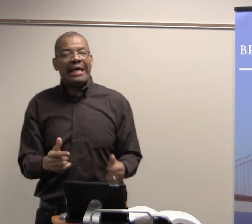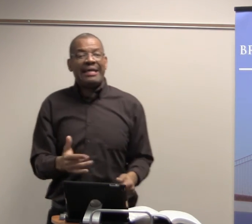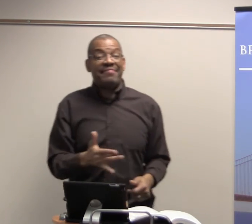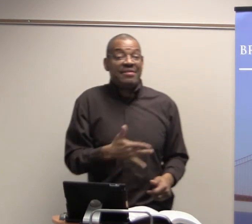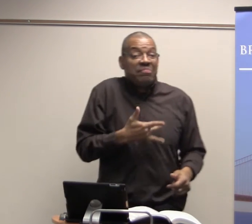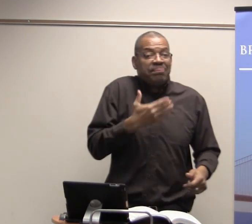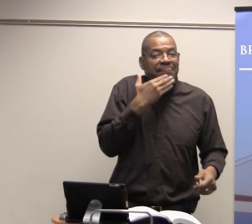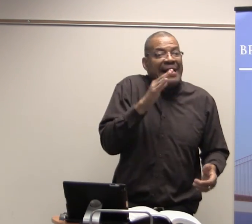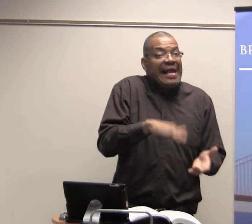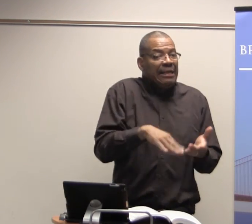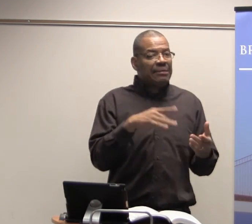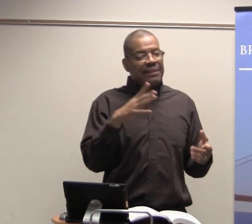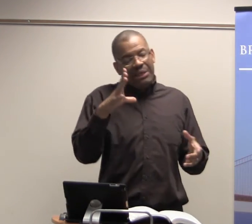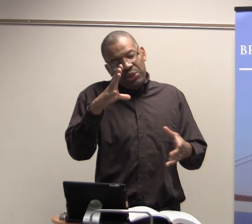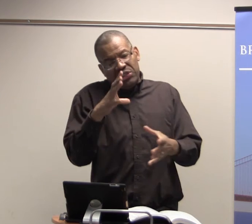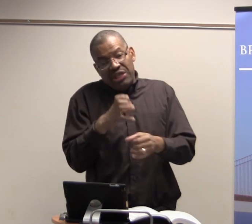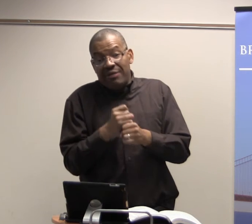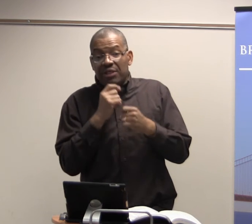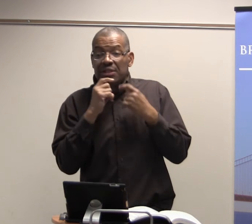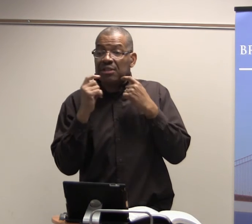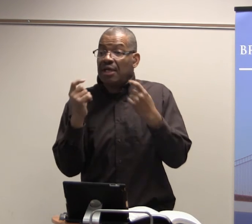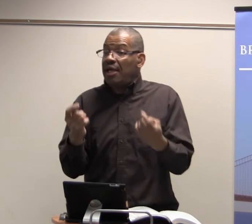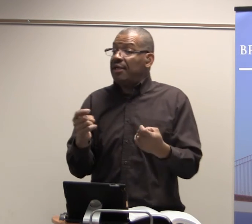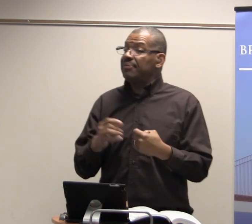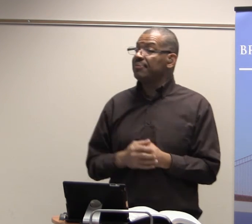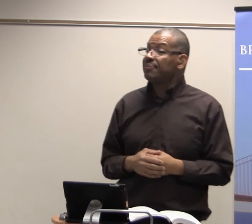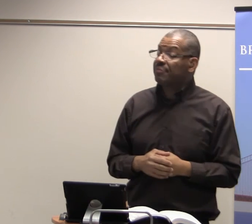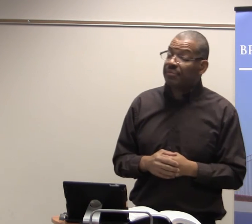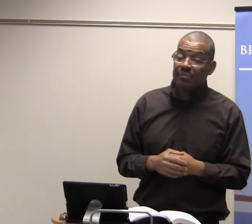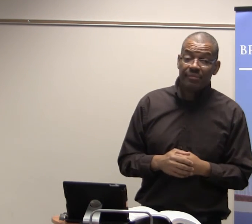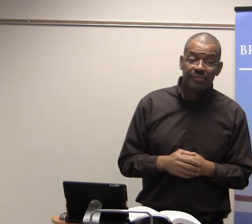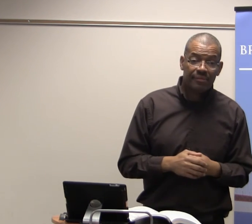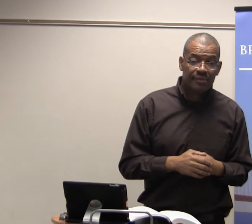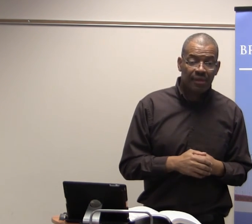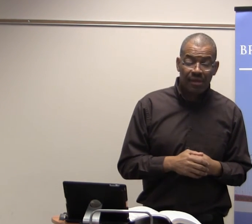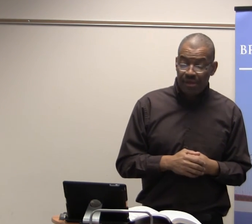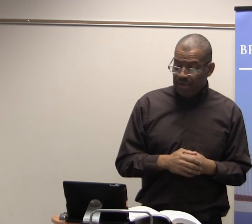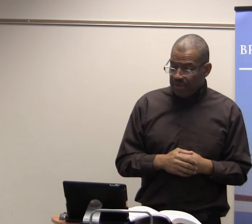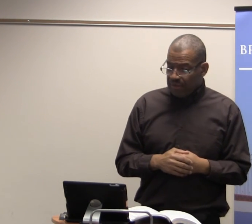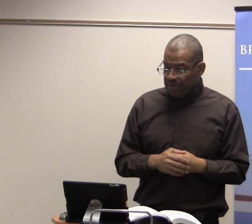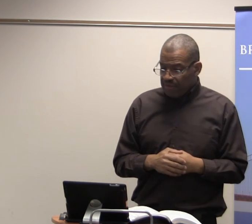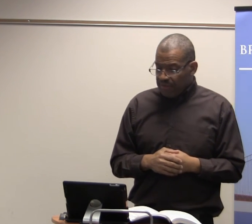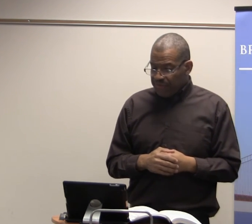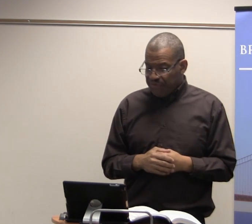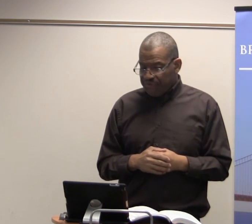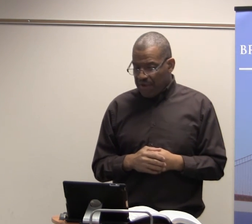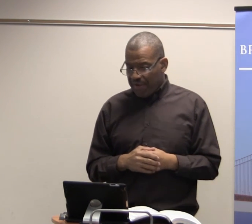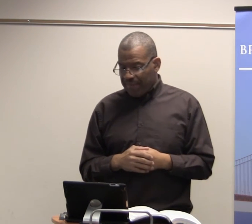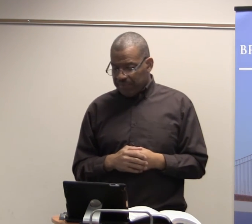and they feel bad. We seen the sin. So,